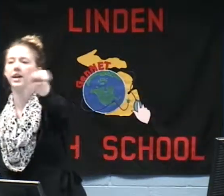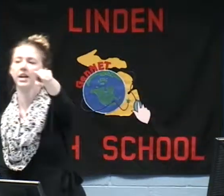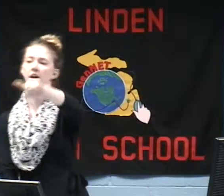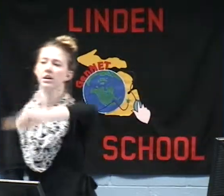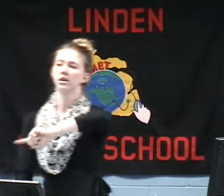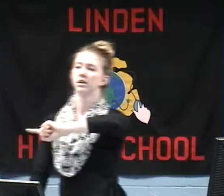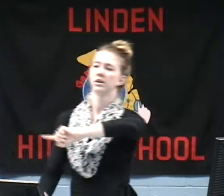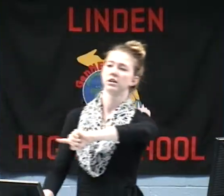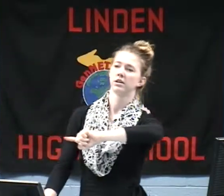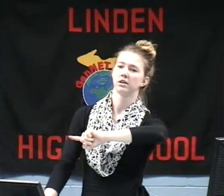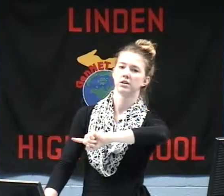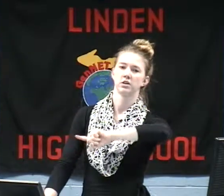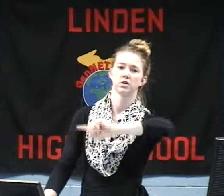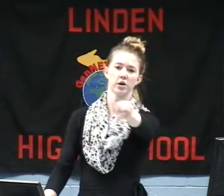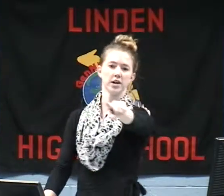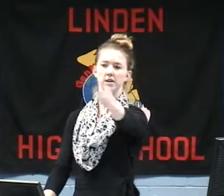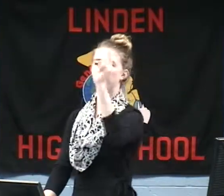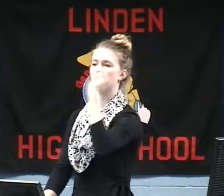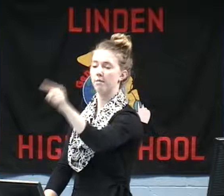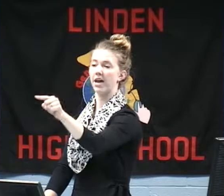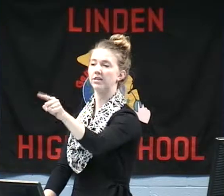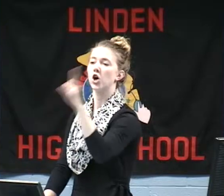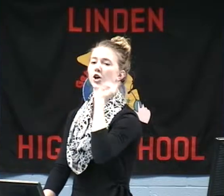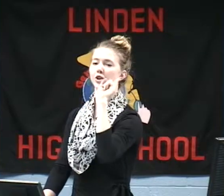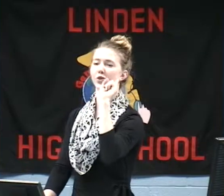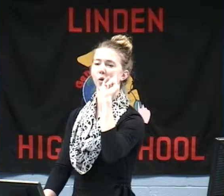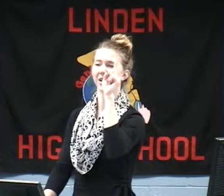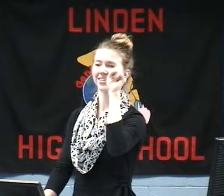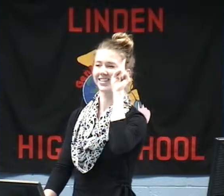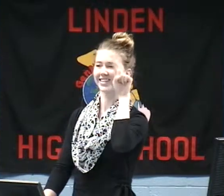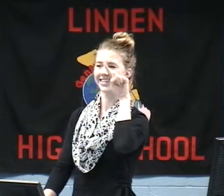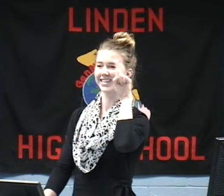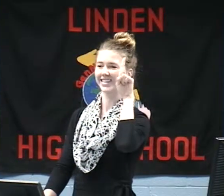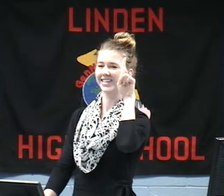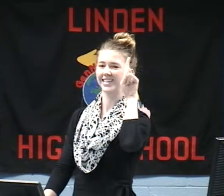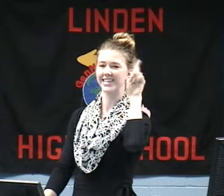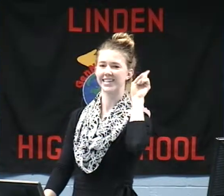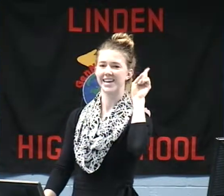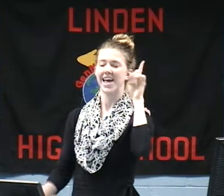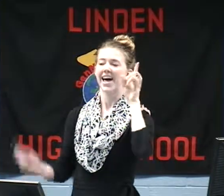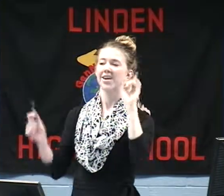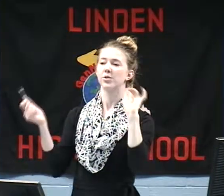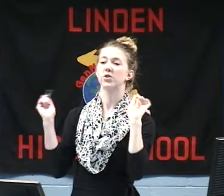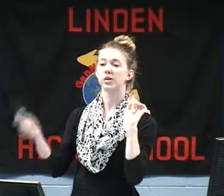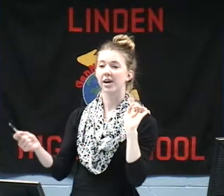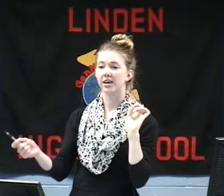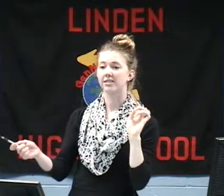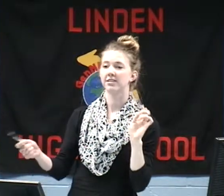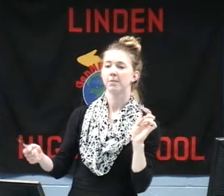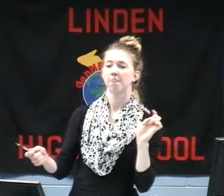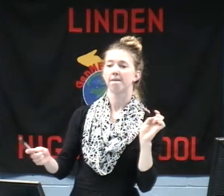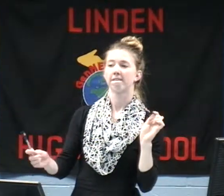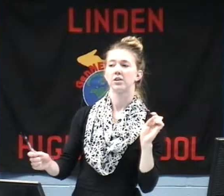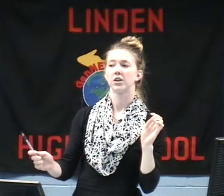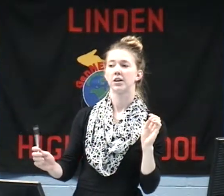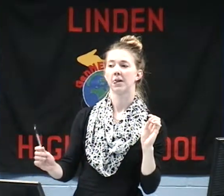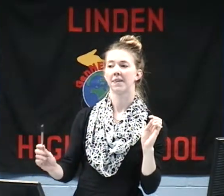Elena, Jordan, and Miles. Doorbells. With doorbells, I already know this one.